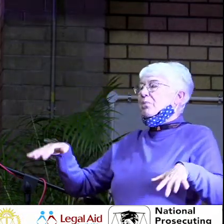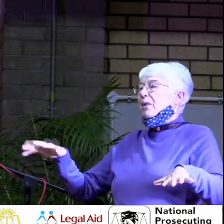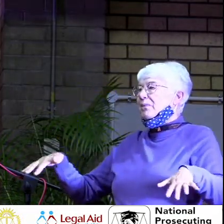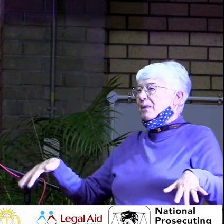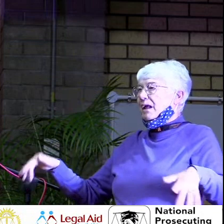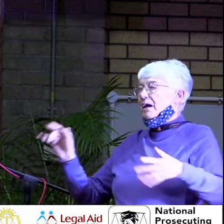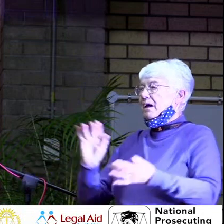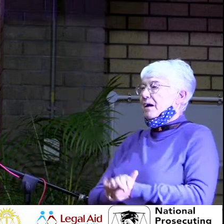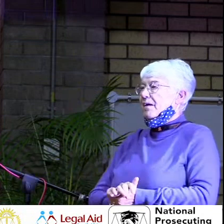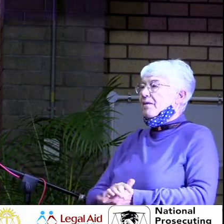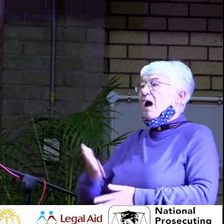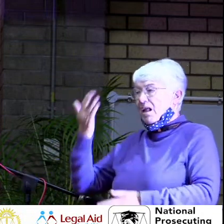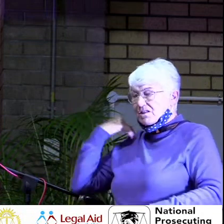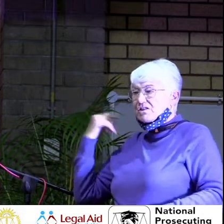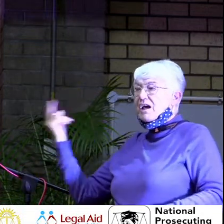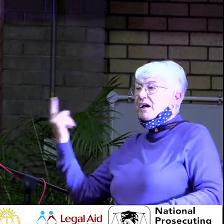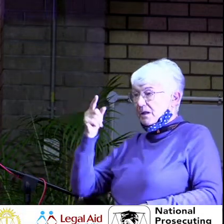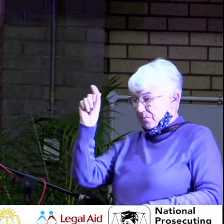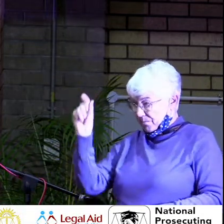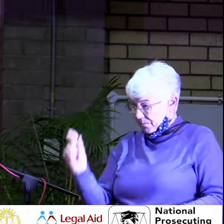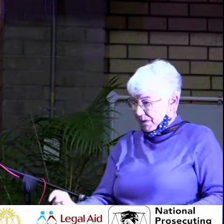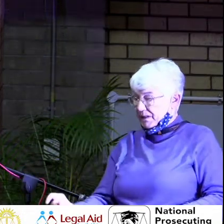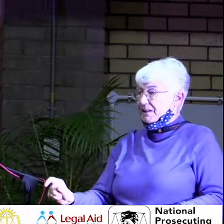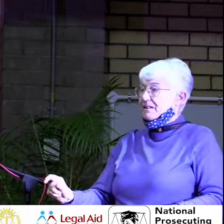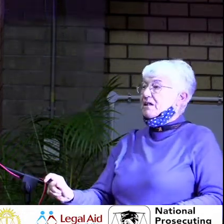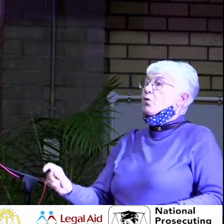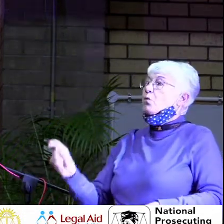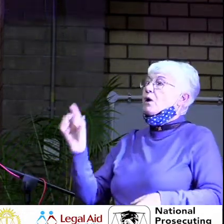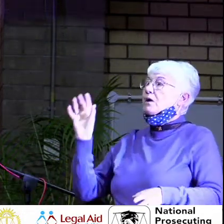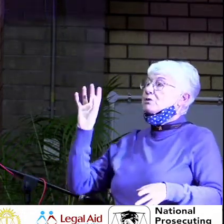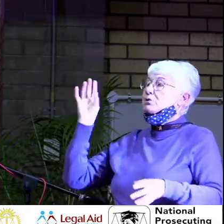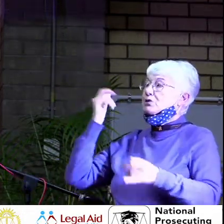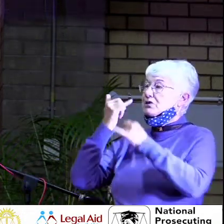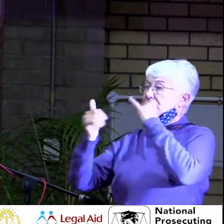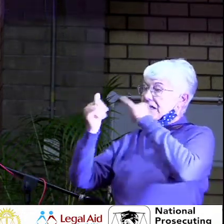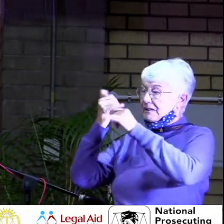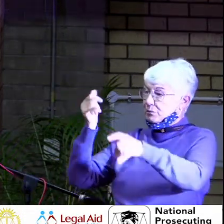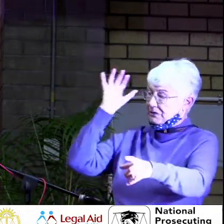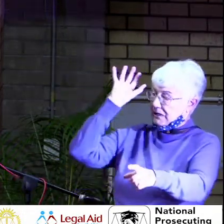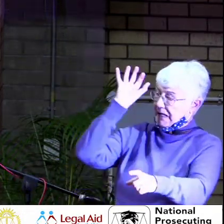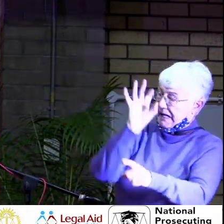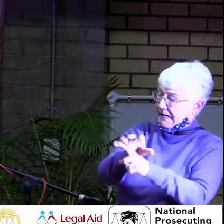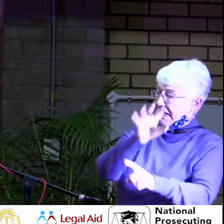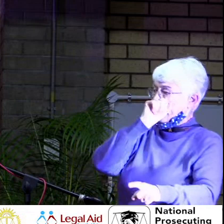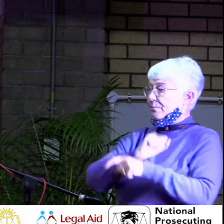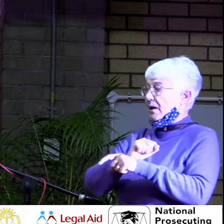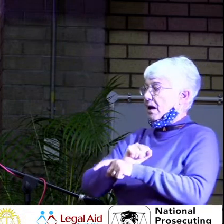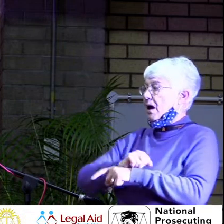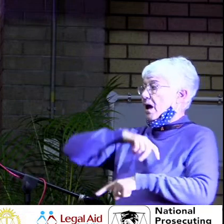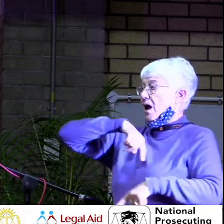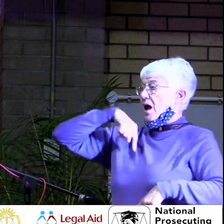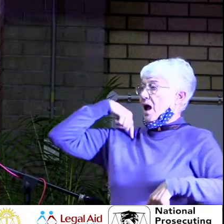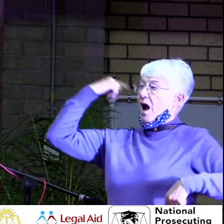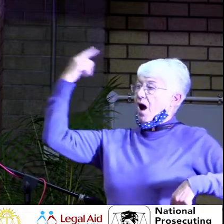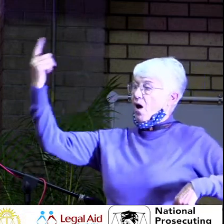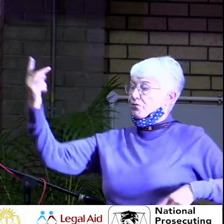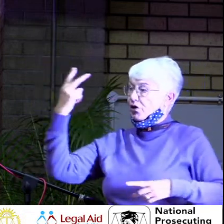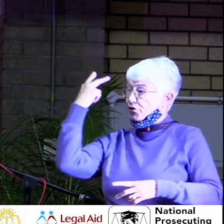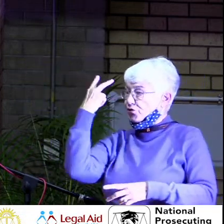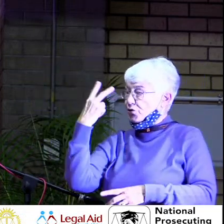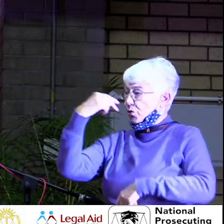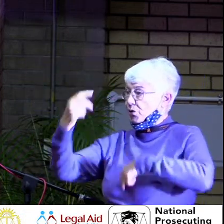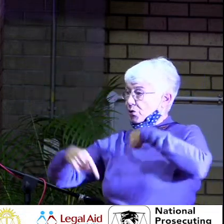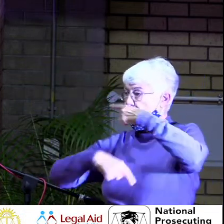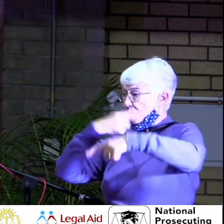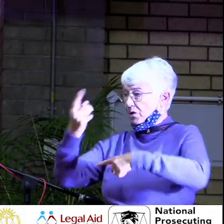was raped. After 2 years, the magistrate said, the case is going to be taken off the